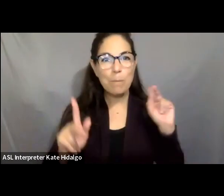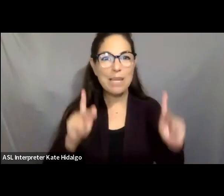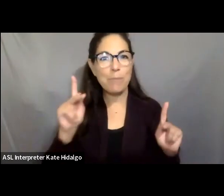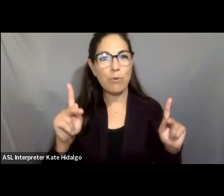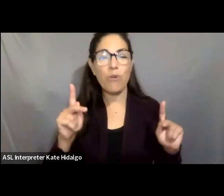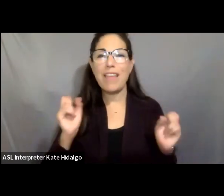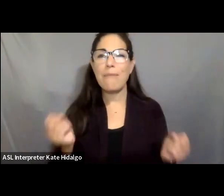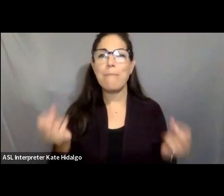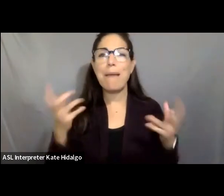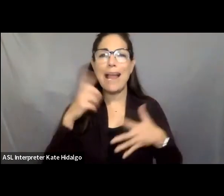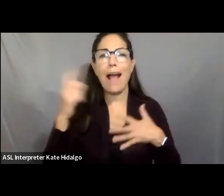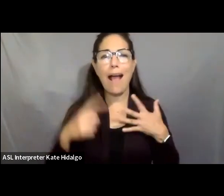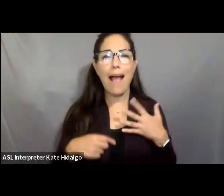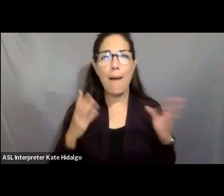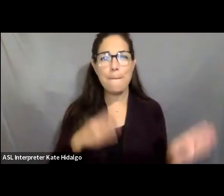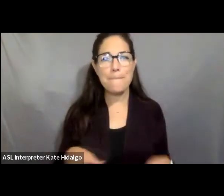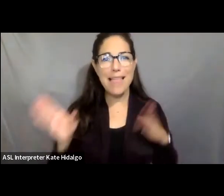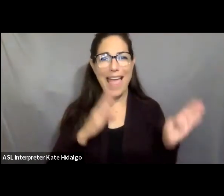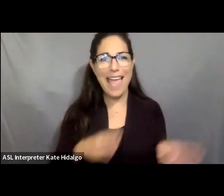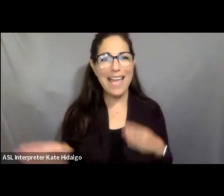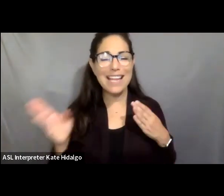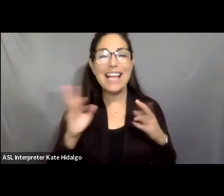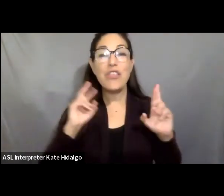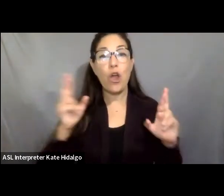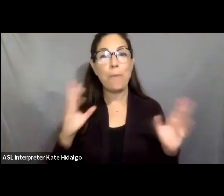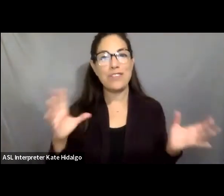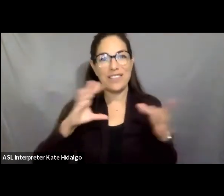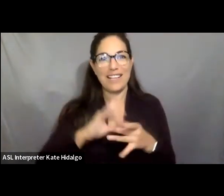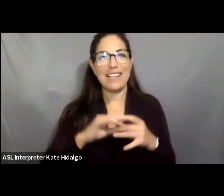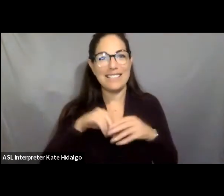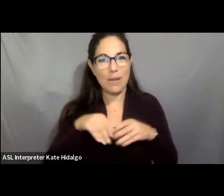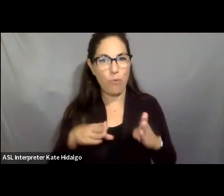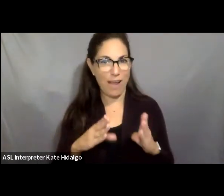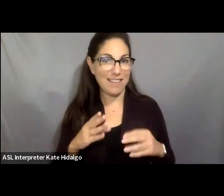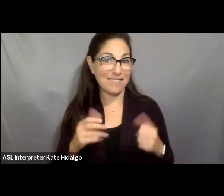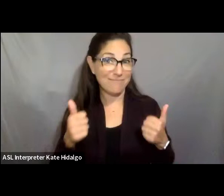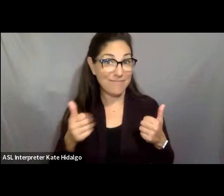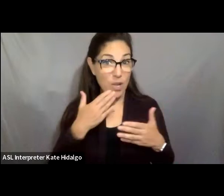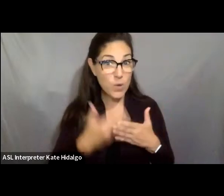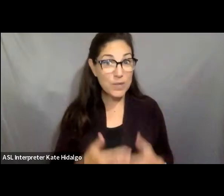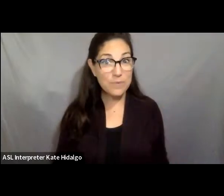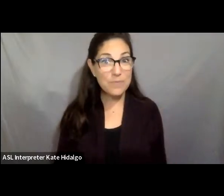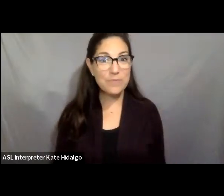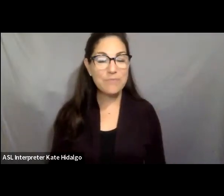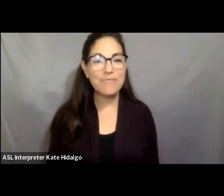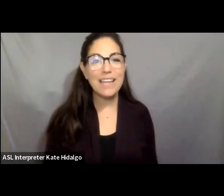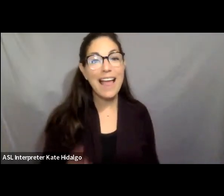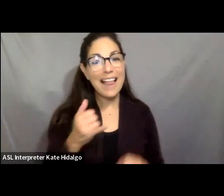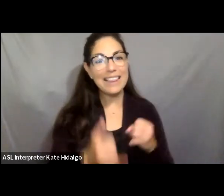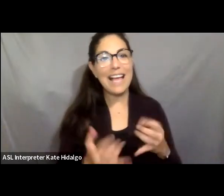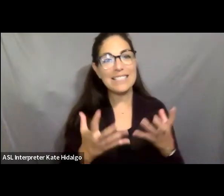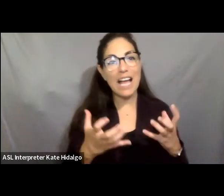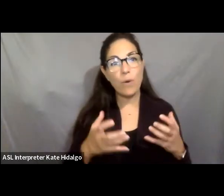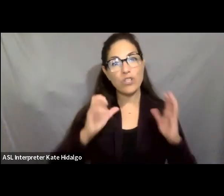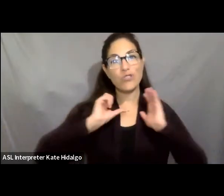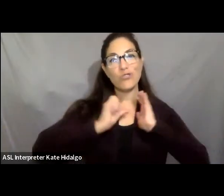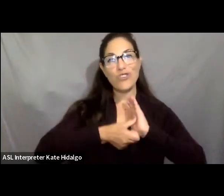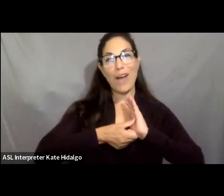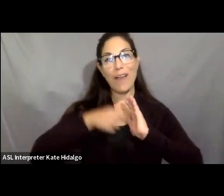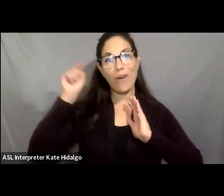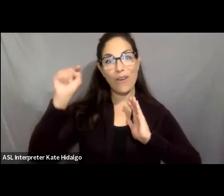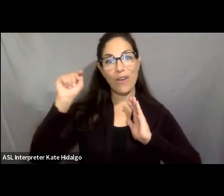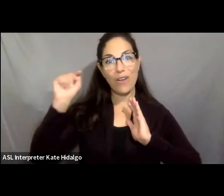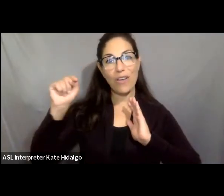whole bunch of stuff planned, and they were hoping to get connected in some way. And I thought that would be good. Last but not least, I do want to shout out